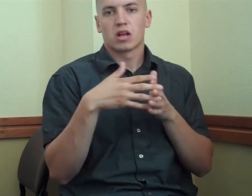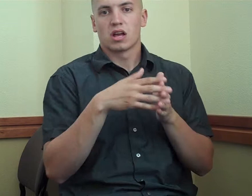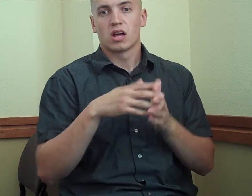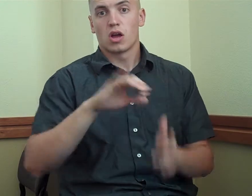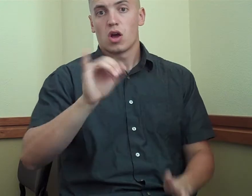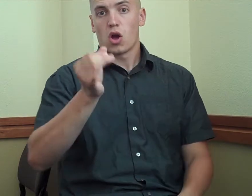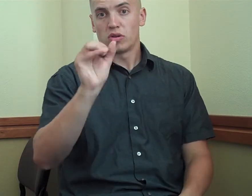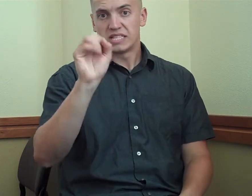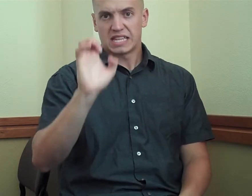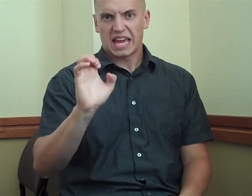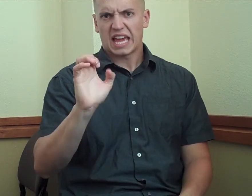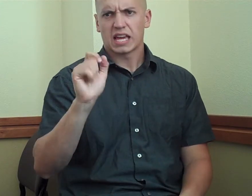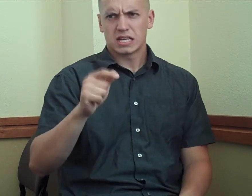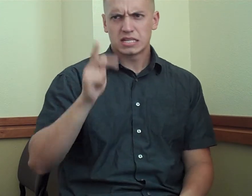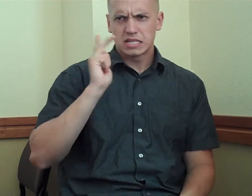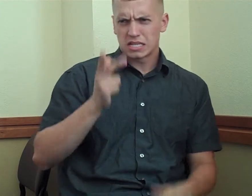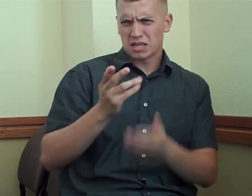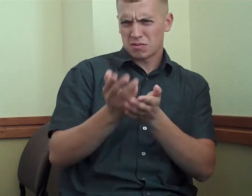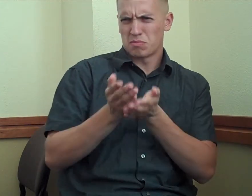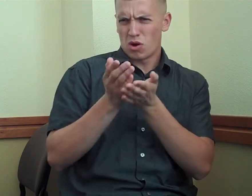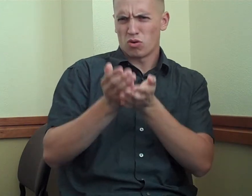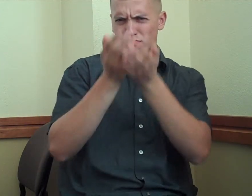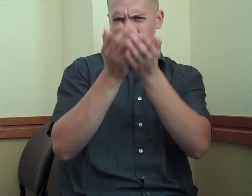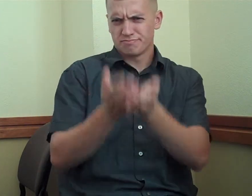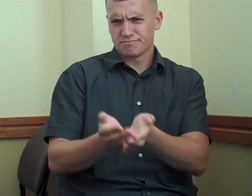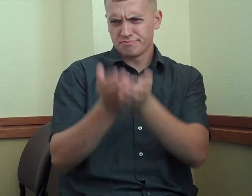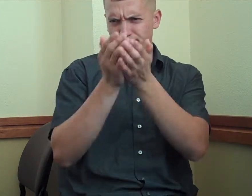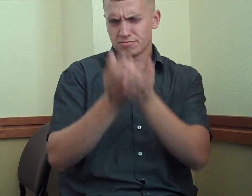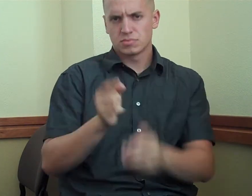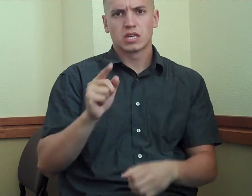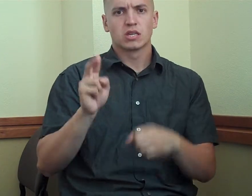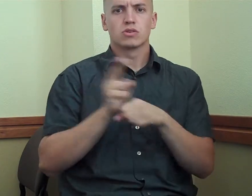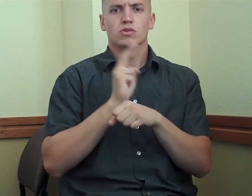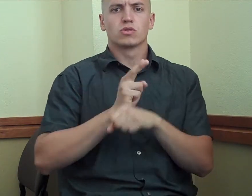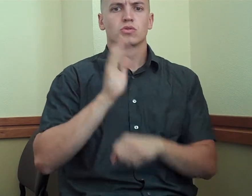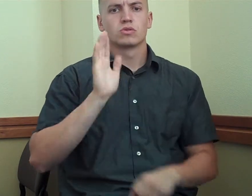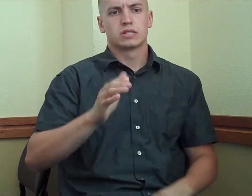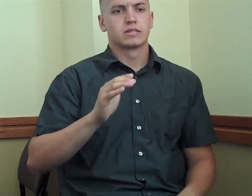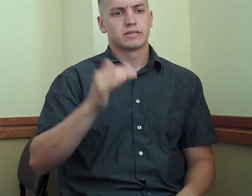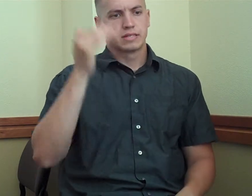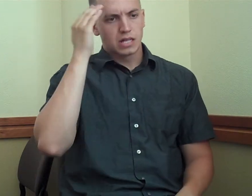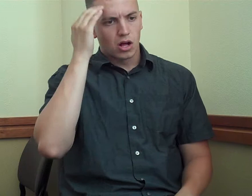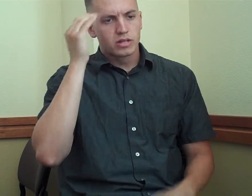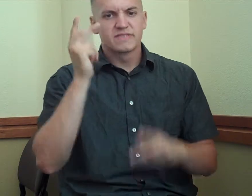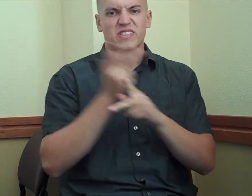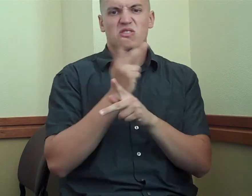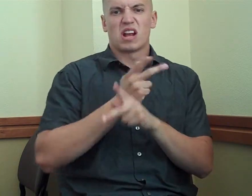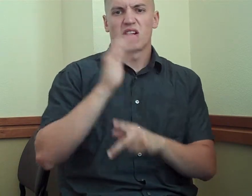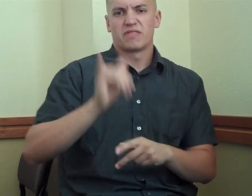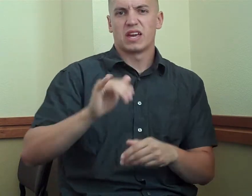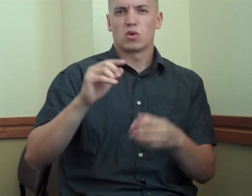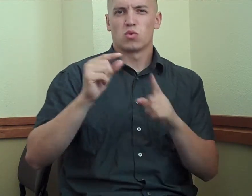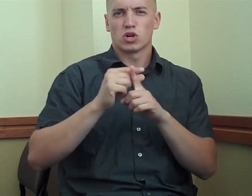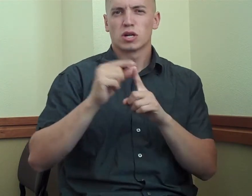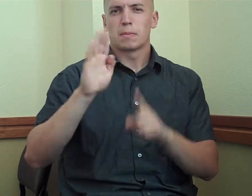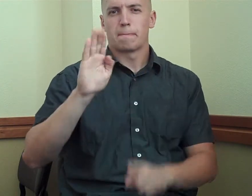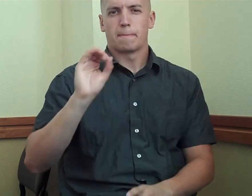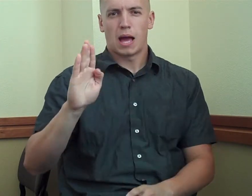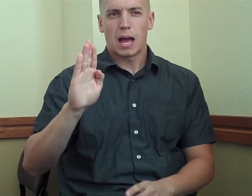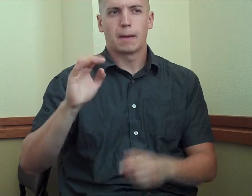his schema to figure out what that word meant. We can also use another source. Sometimes we have to think about another book. Sometimes we can ask someone